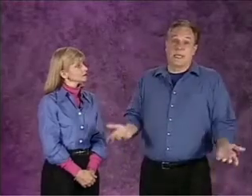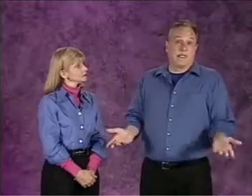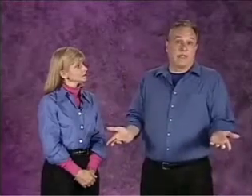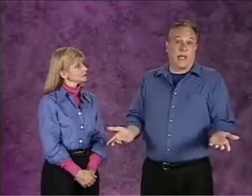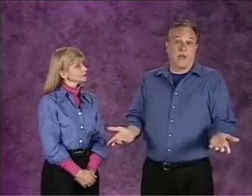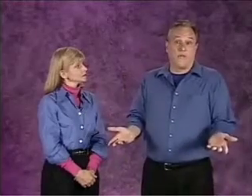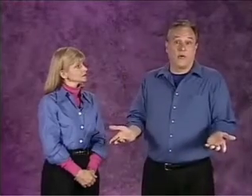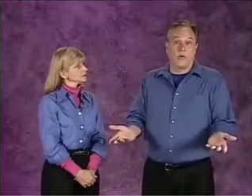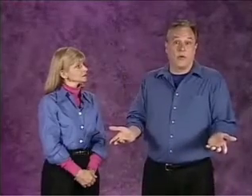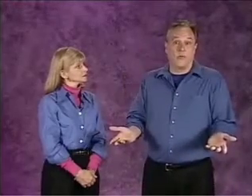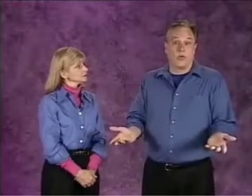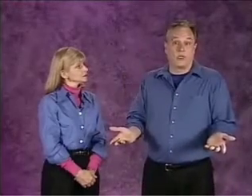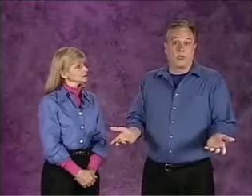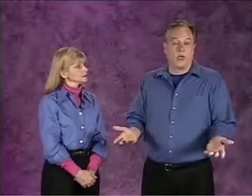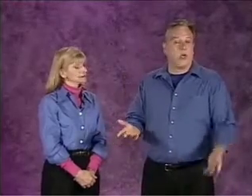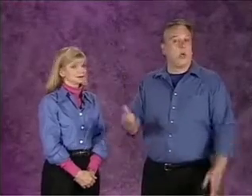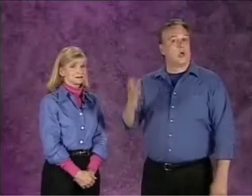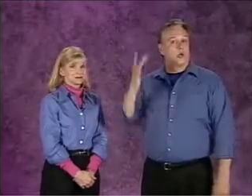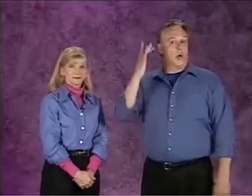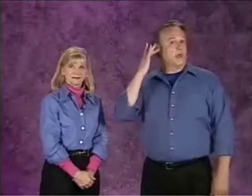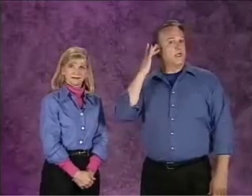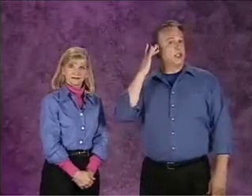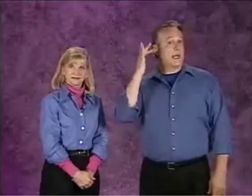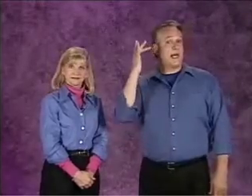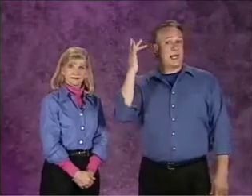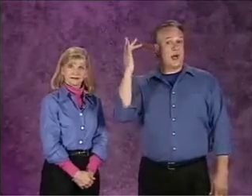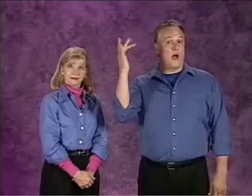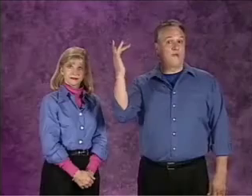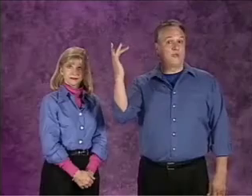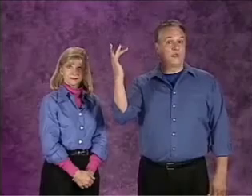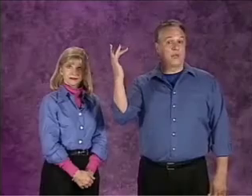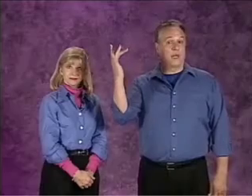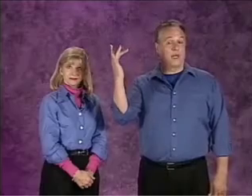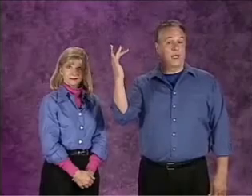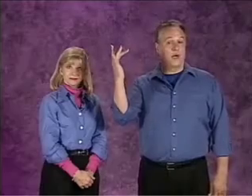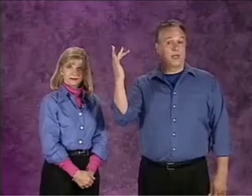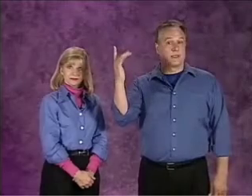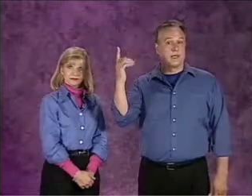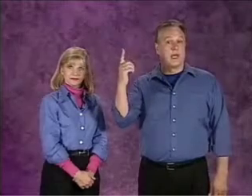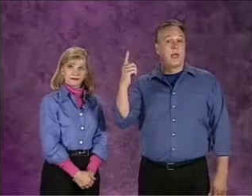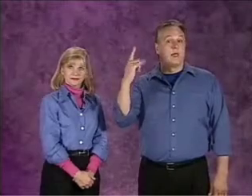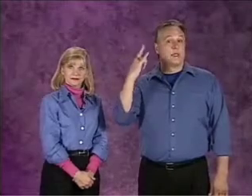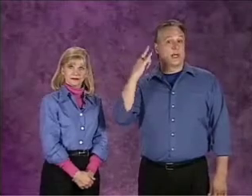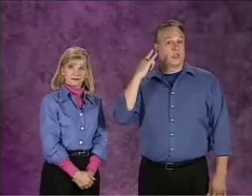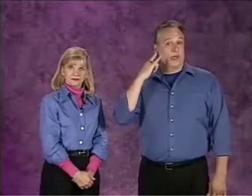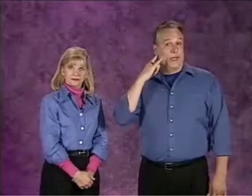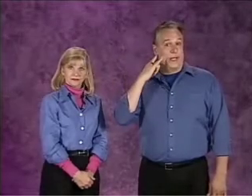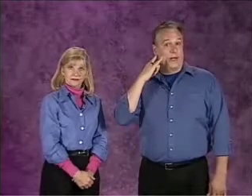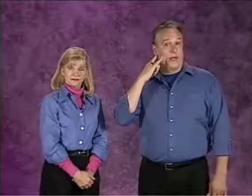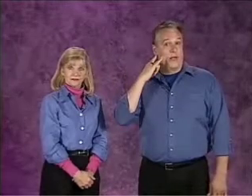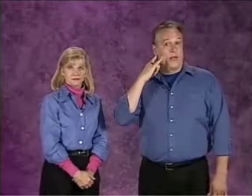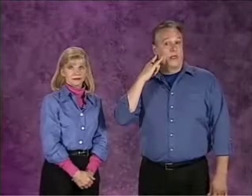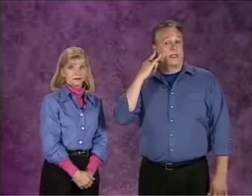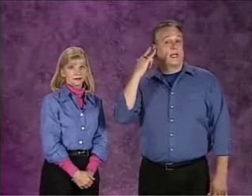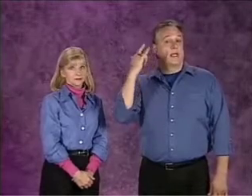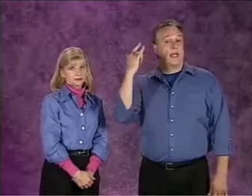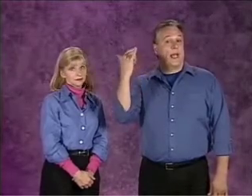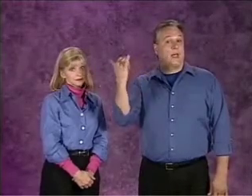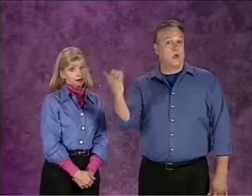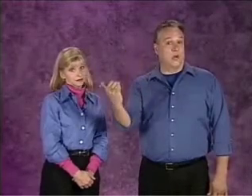linked to the California gold rush. Gold is shiny and often used to make earrings. Touch your ear to indicate gold